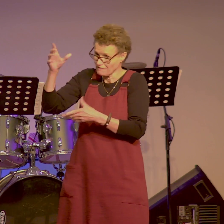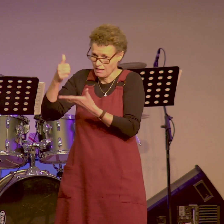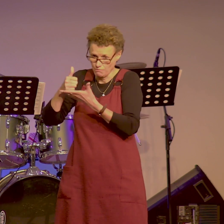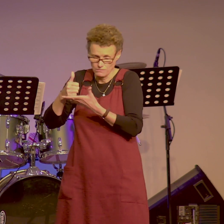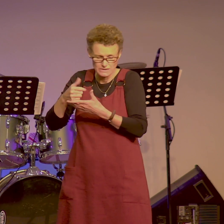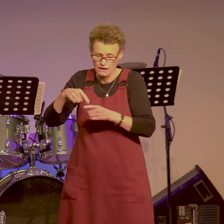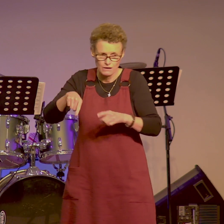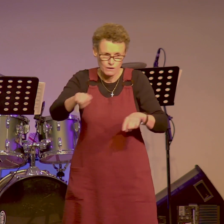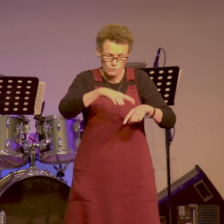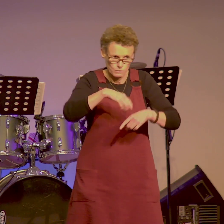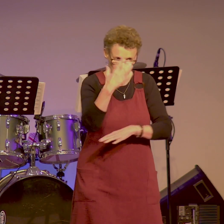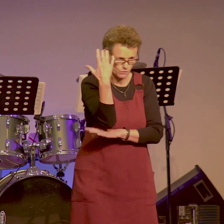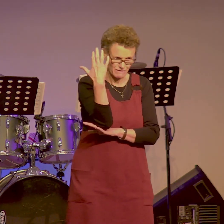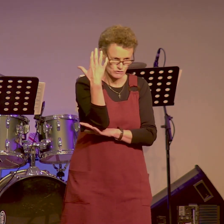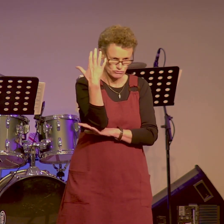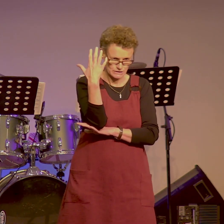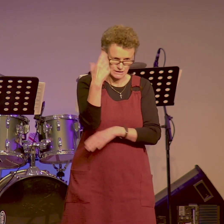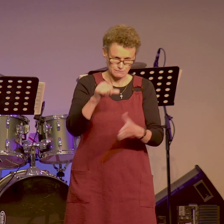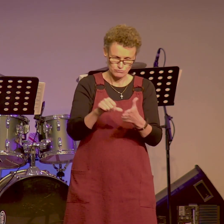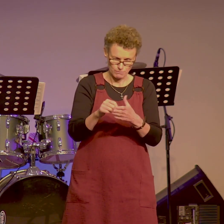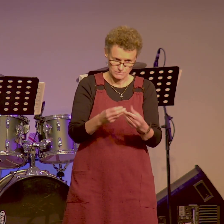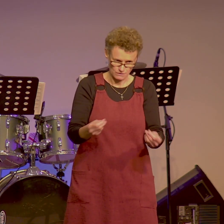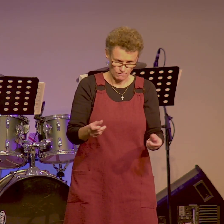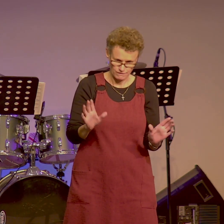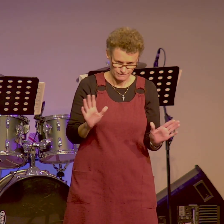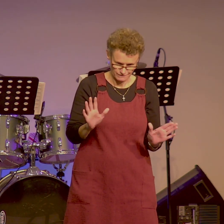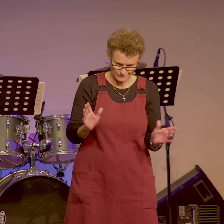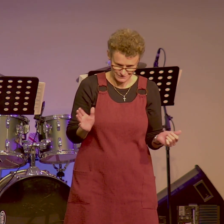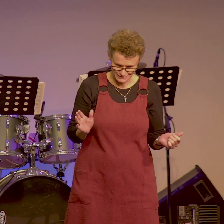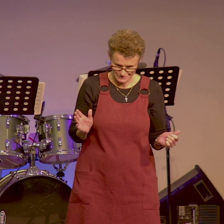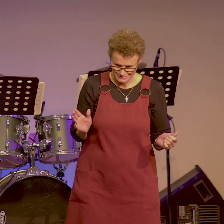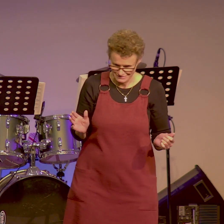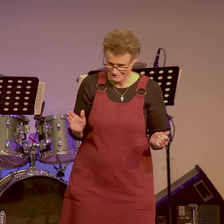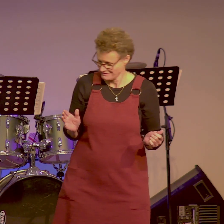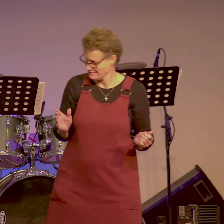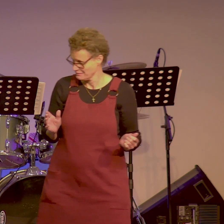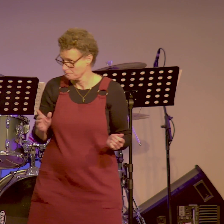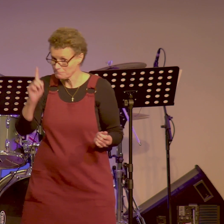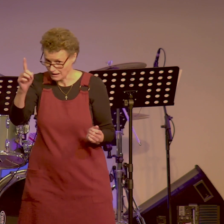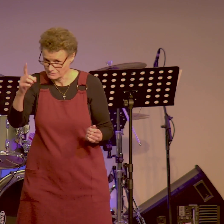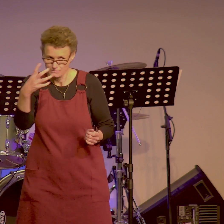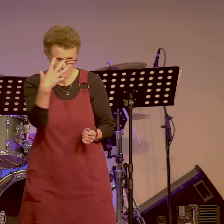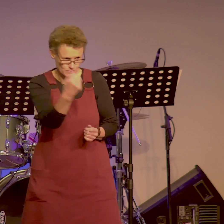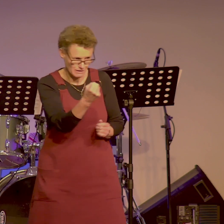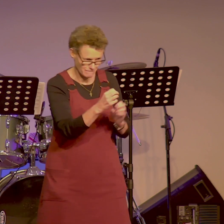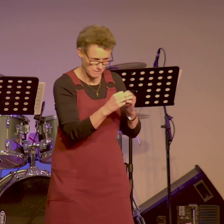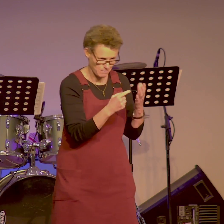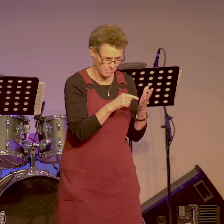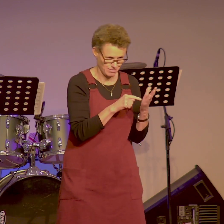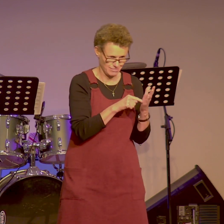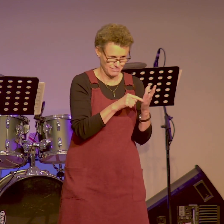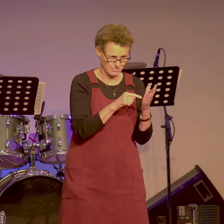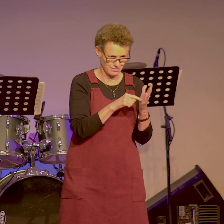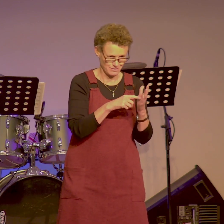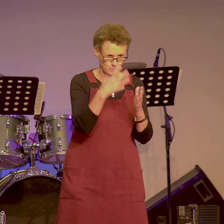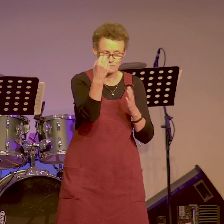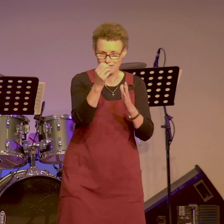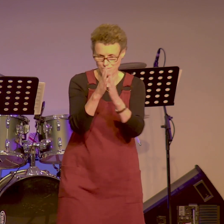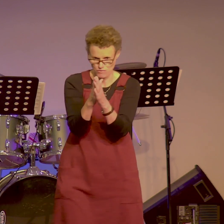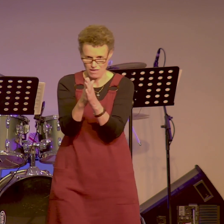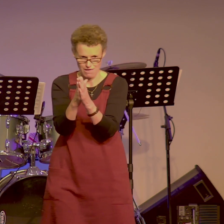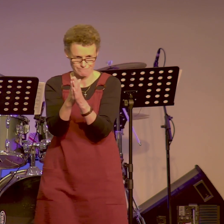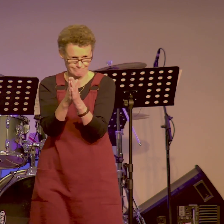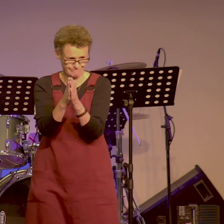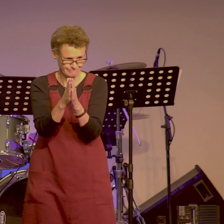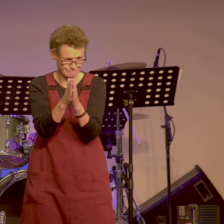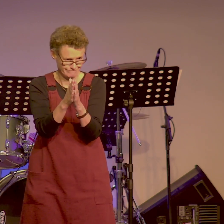When we've got issues, do we just go to the Lord? It's not like a tree, like a problem solver. We've got our Bible